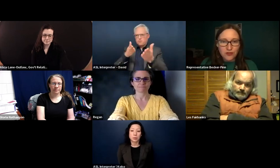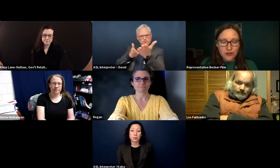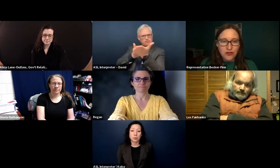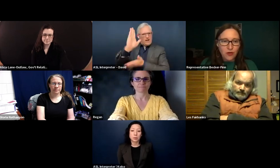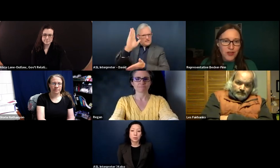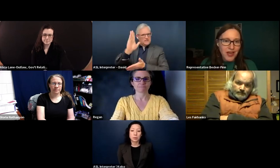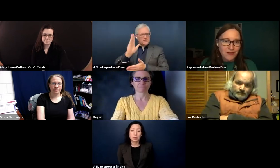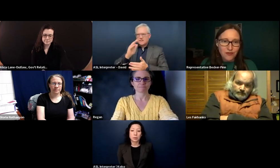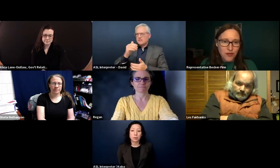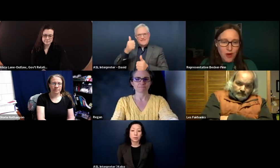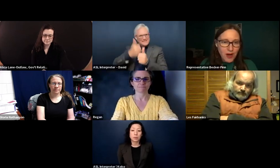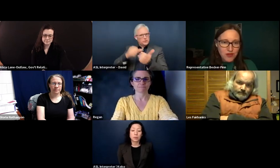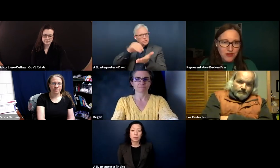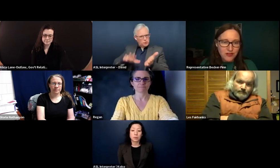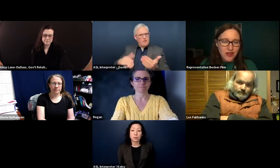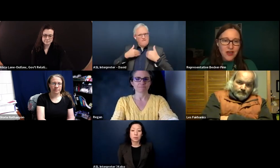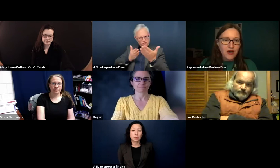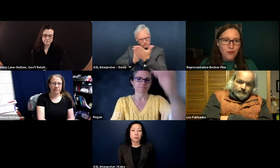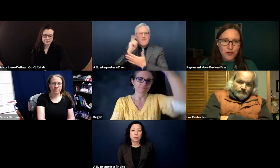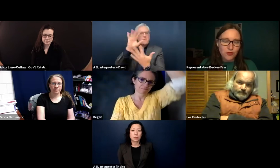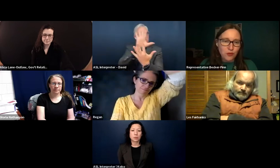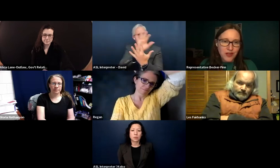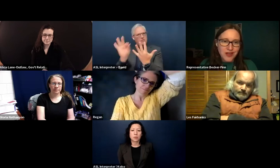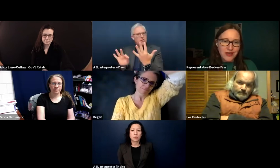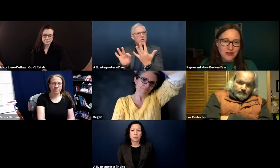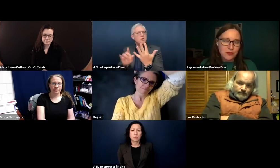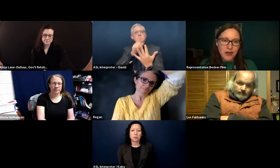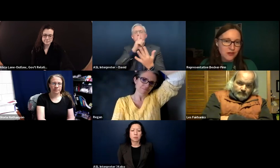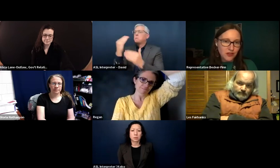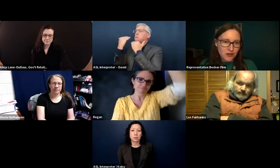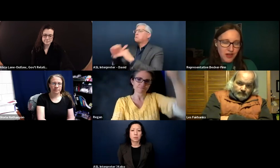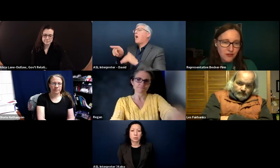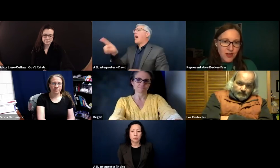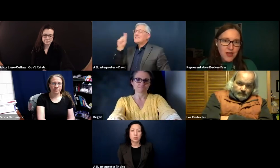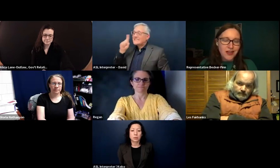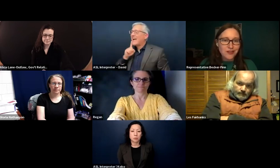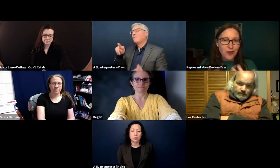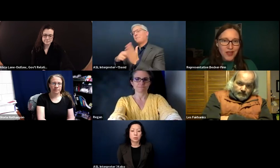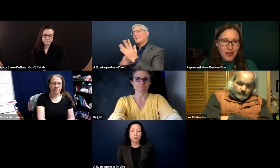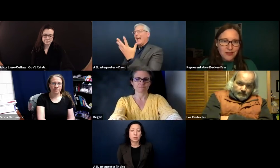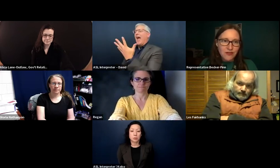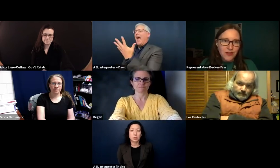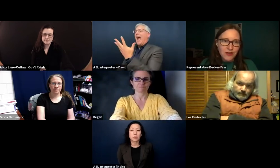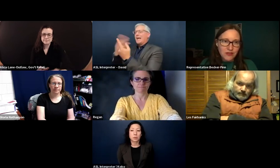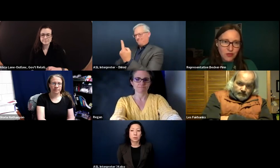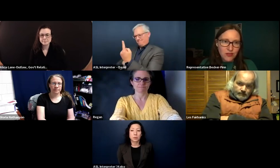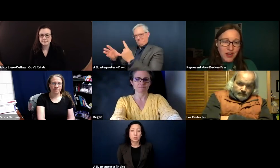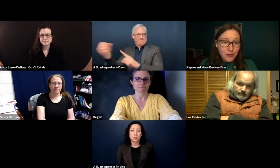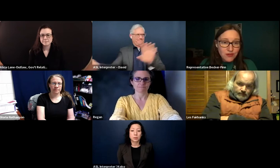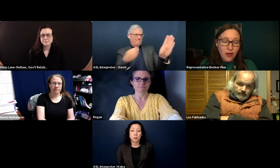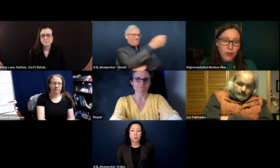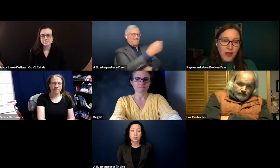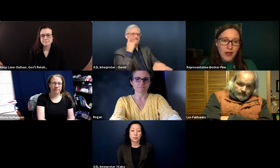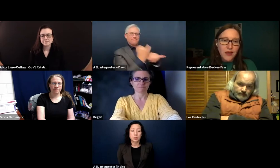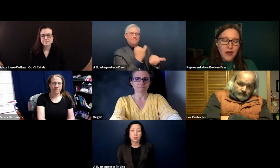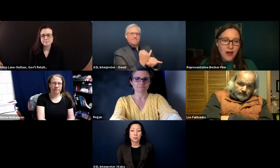force a student to only have a few options of which school they attend just because they're deaf. And so in the case of the constituent that